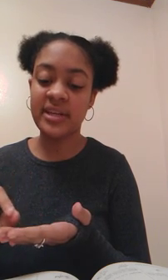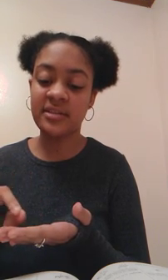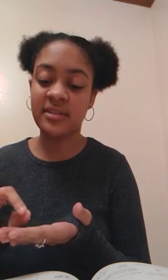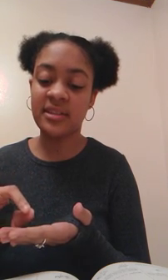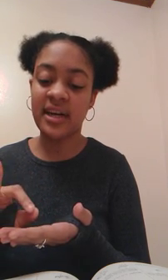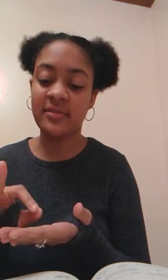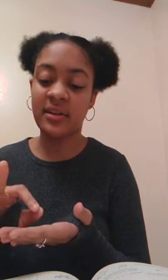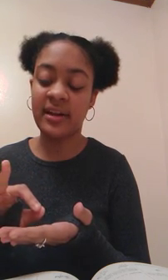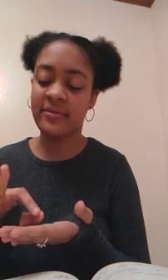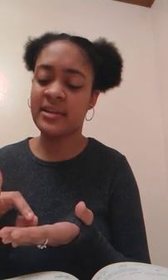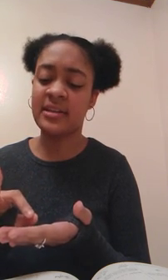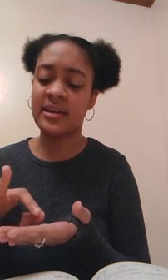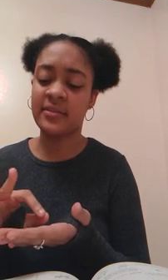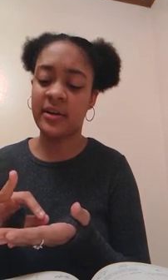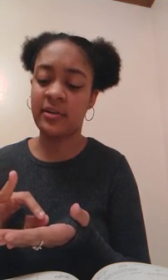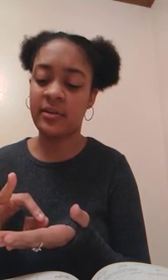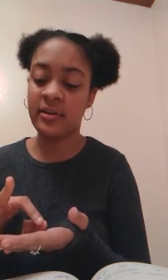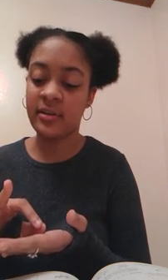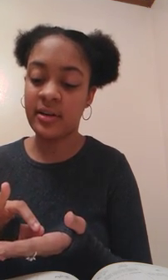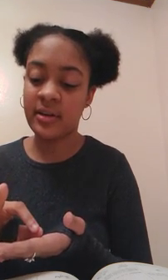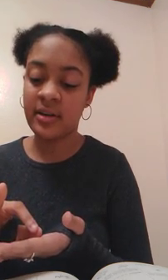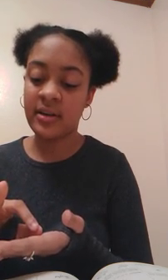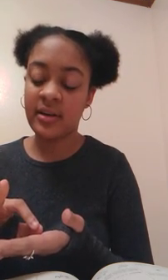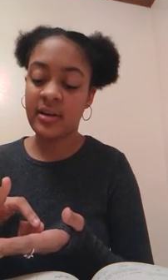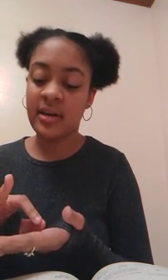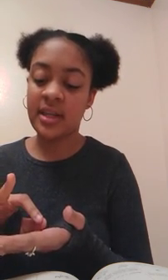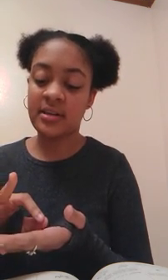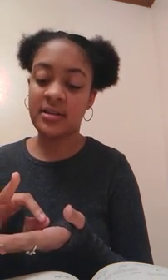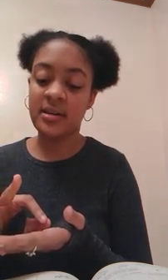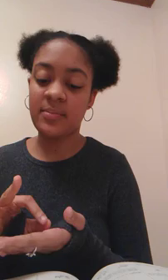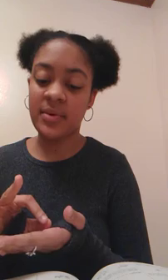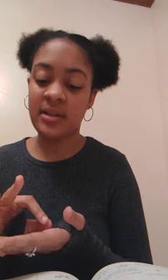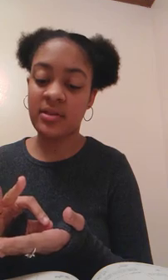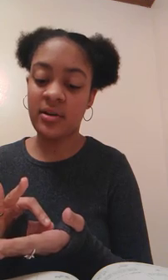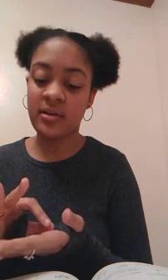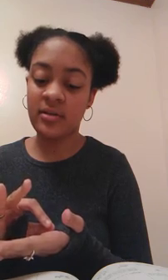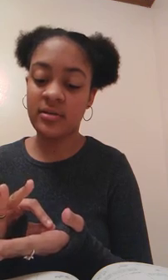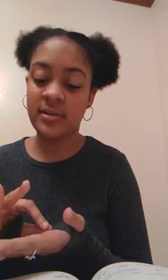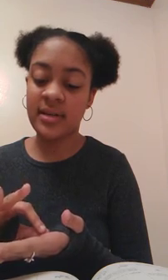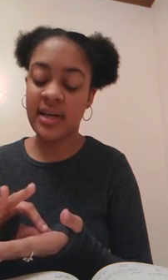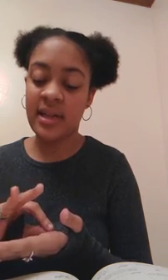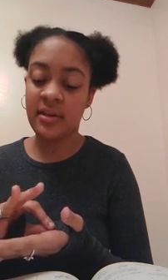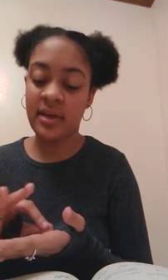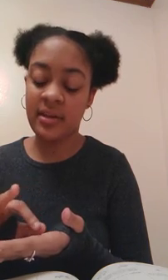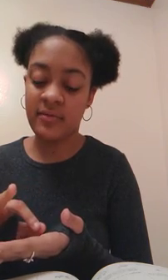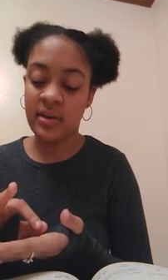placed on the side of the left index finger at the tip and third knuckle to indicate the length of the